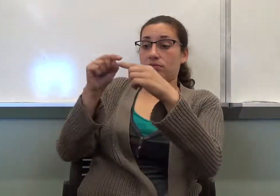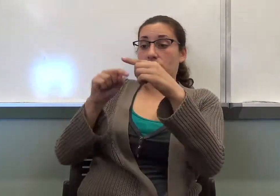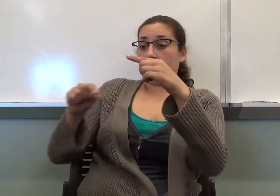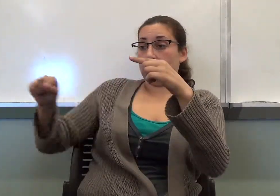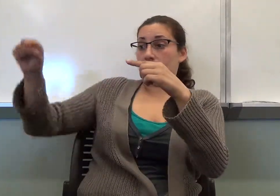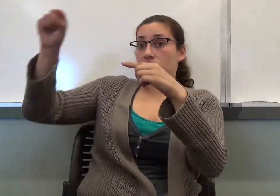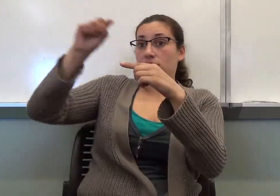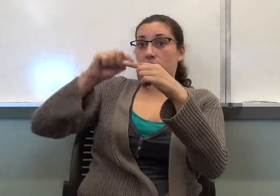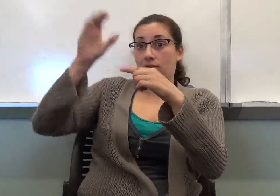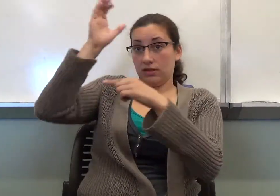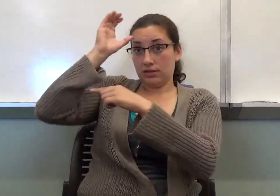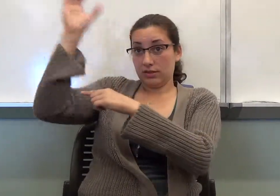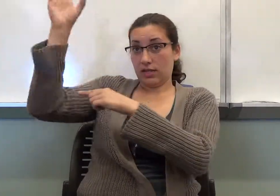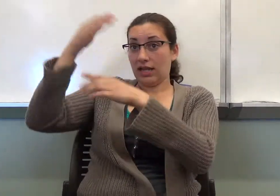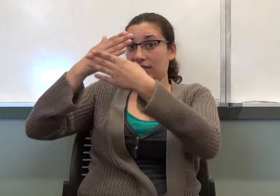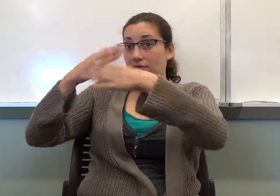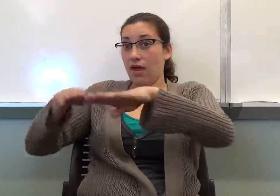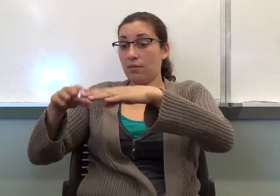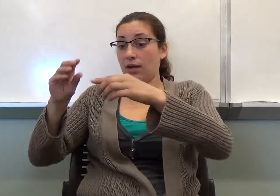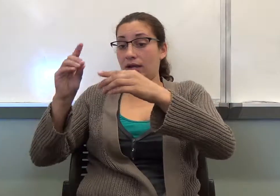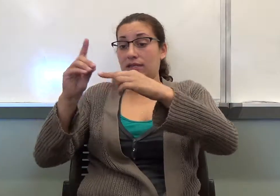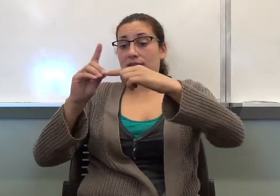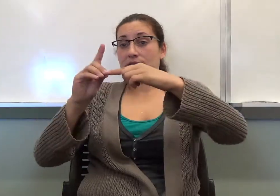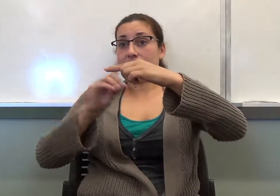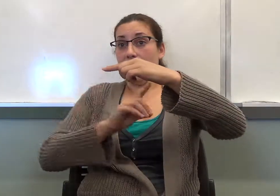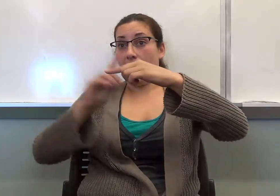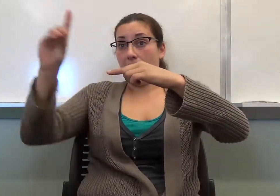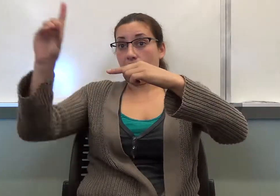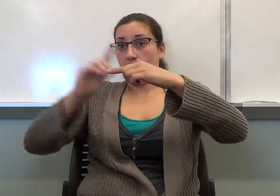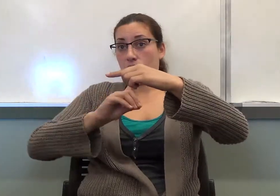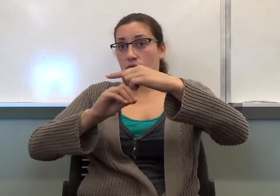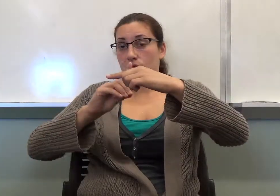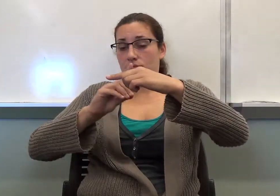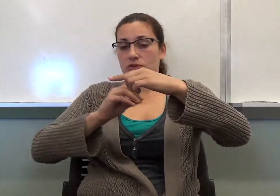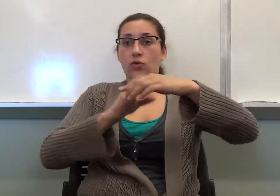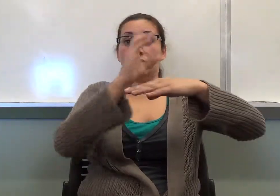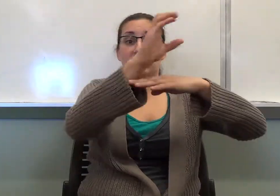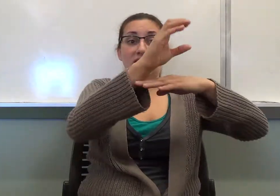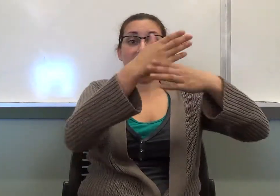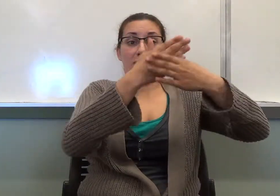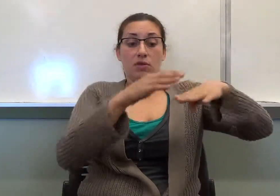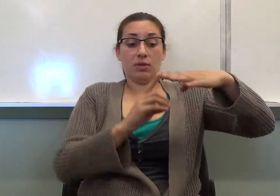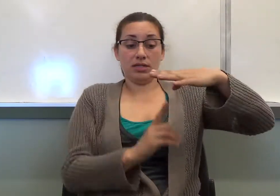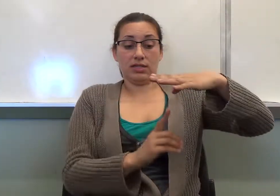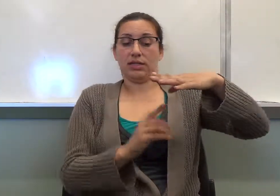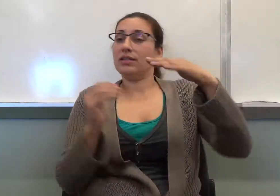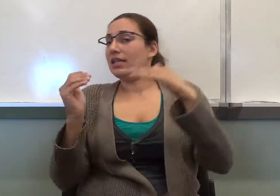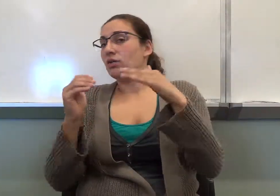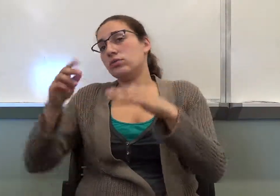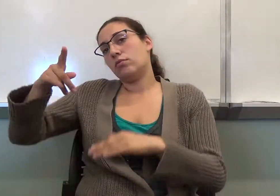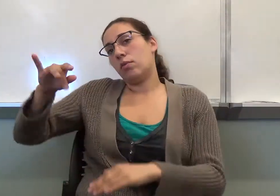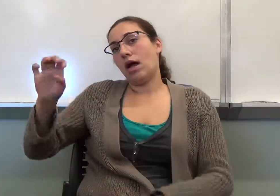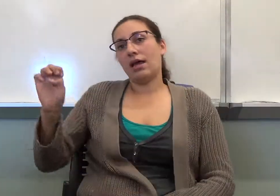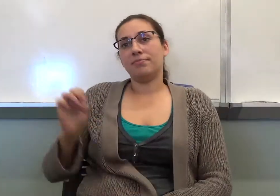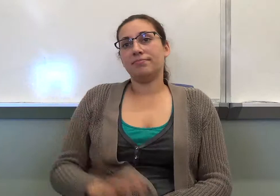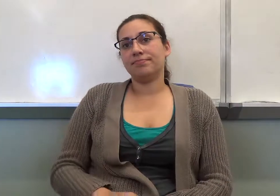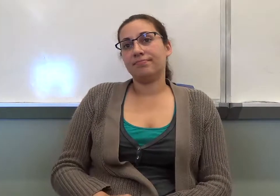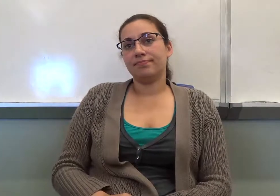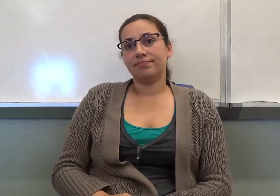number. If you take a can of beans and measure the circumference, divide by the diameter, you get